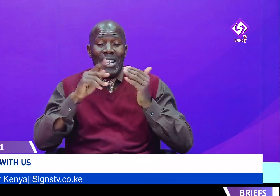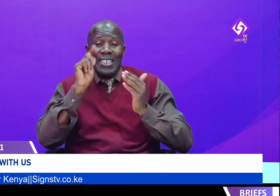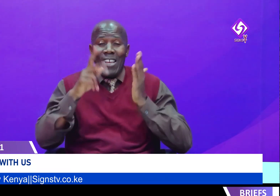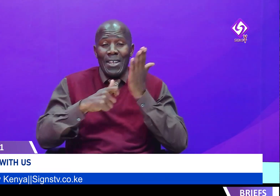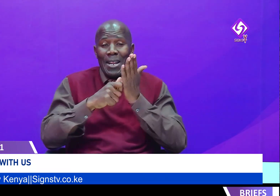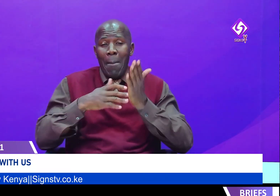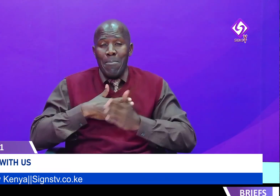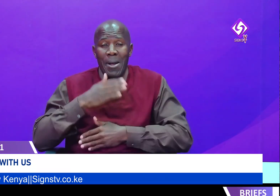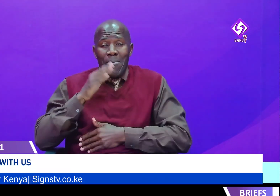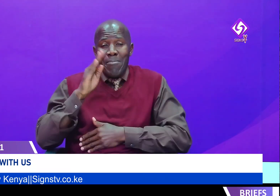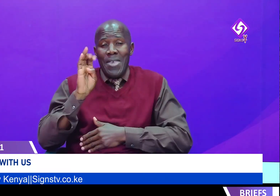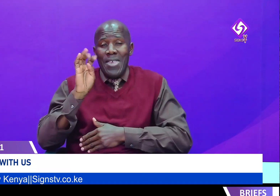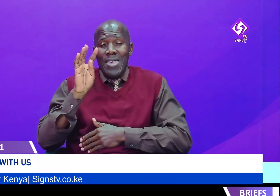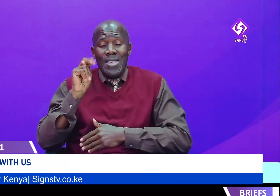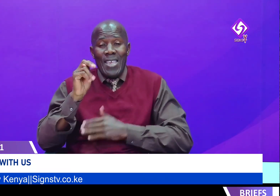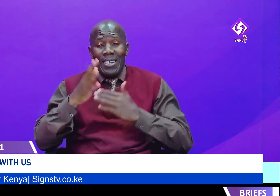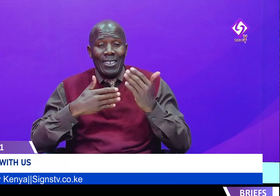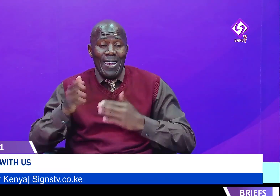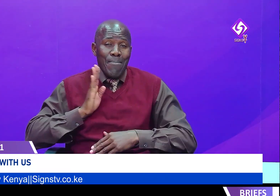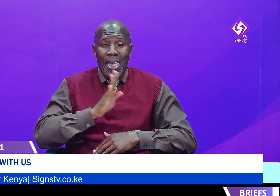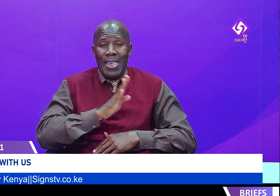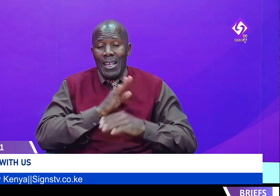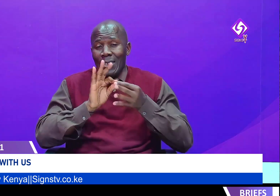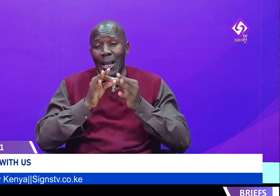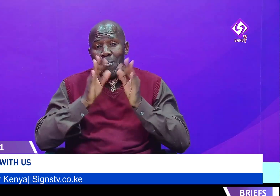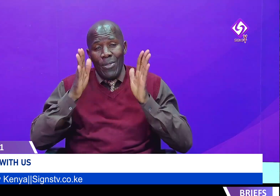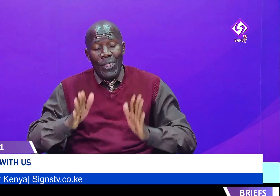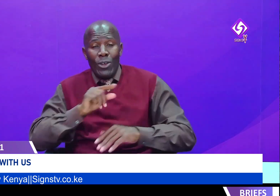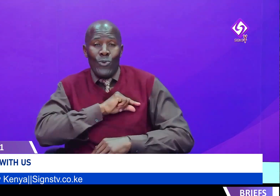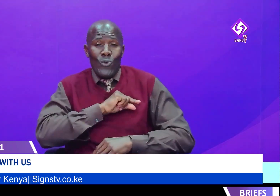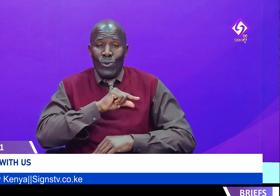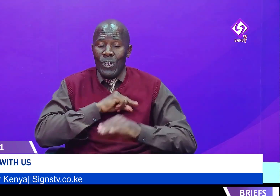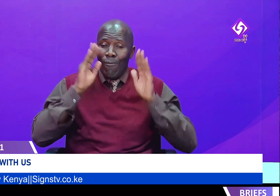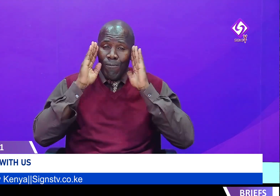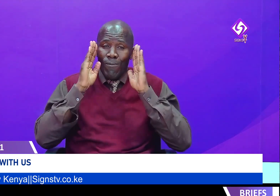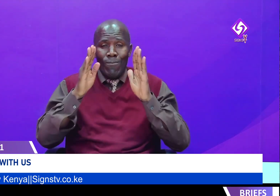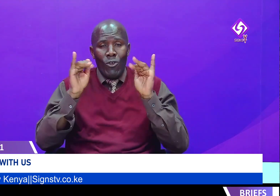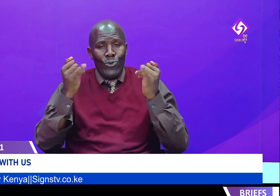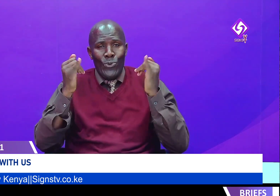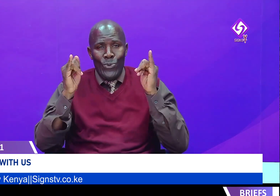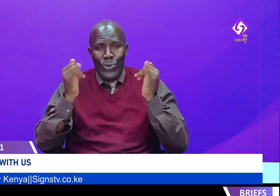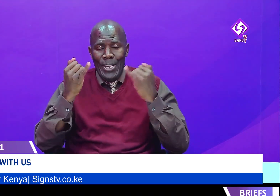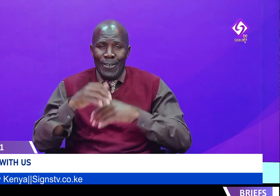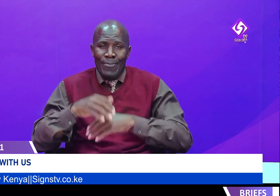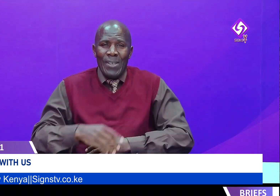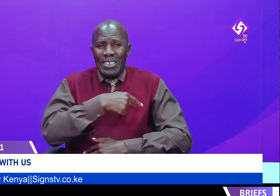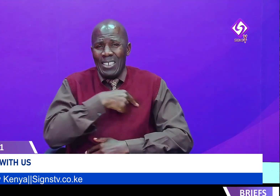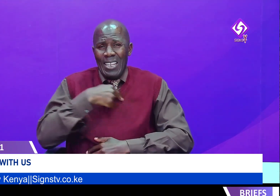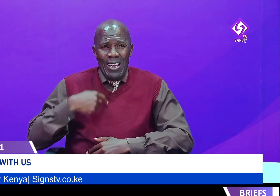Good afternoon, viewers. Welcome to Science TV 1 p.m. News. I am your host, Ben Warangai, and Sign Language Interpreting the voicing